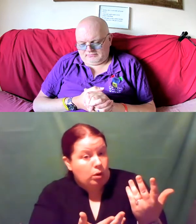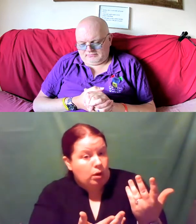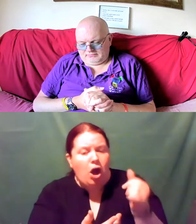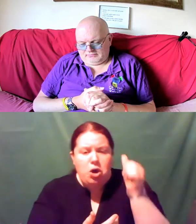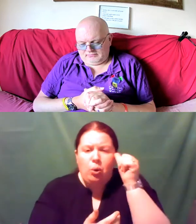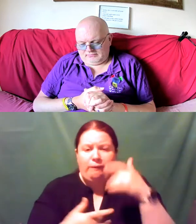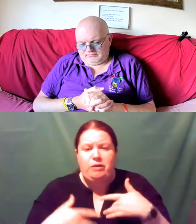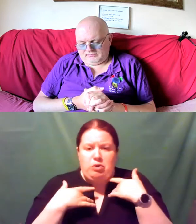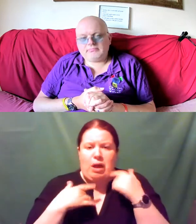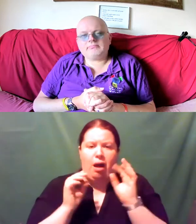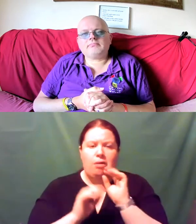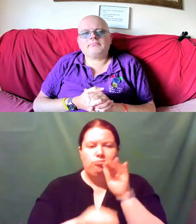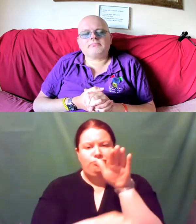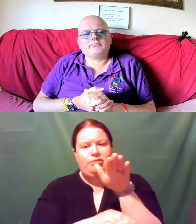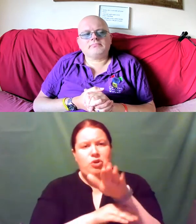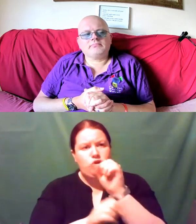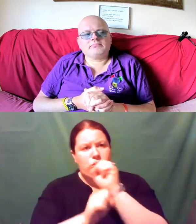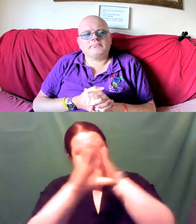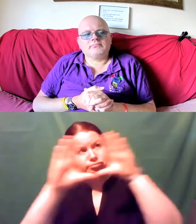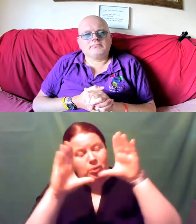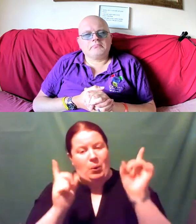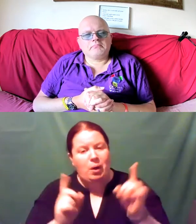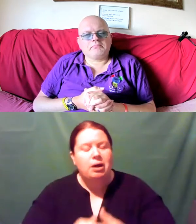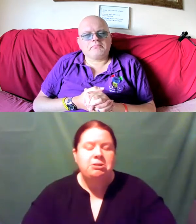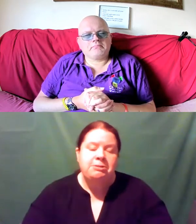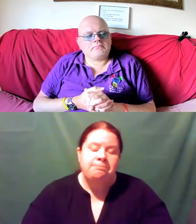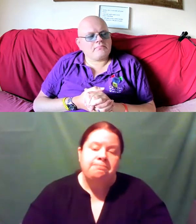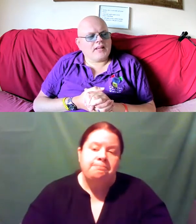but I don't know,